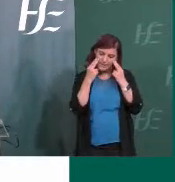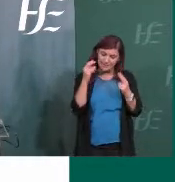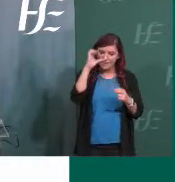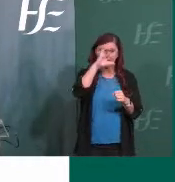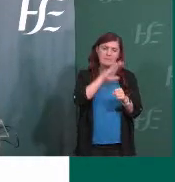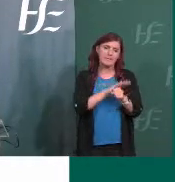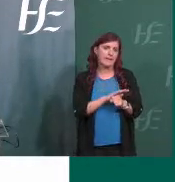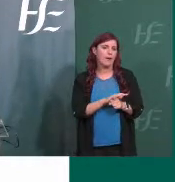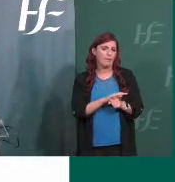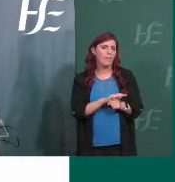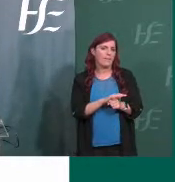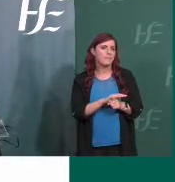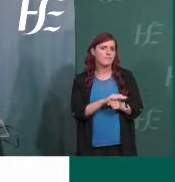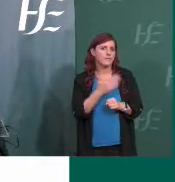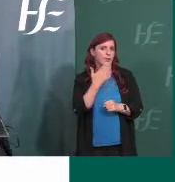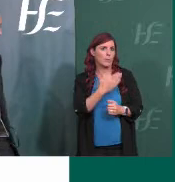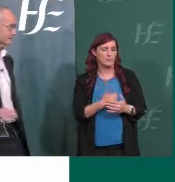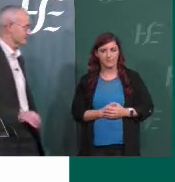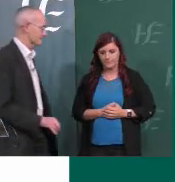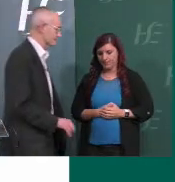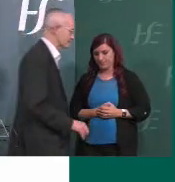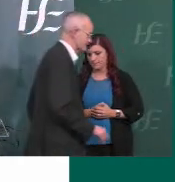terms of individual risk. Thank you very much.